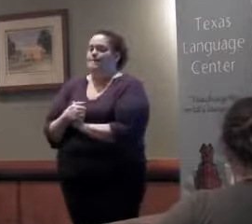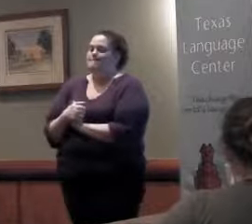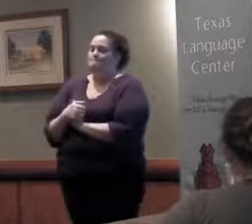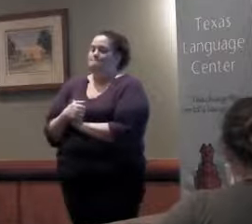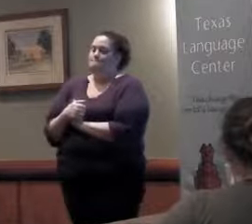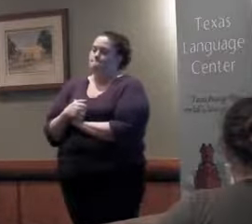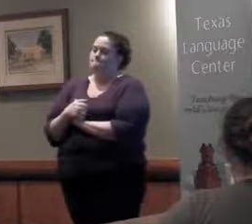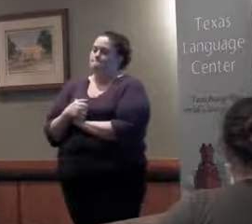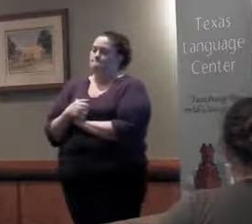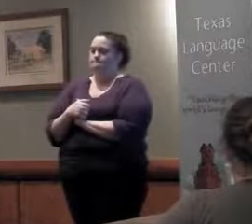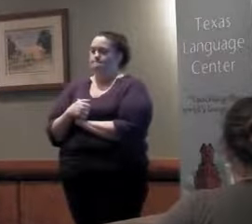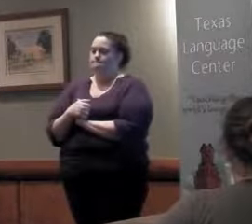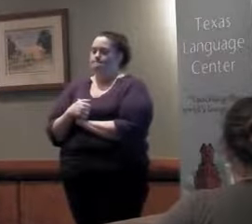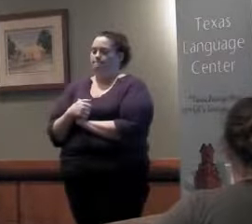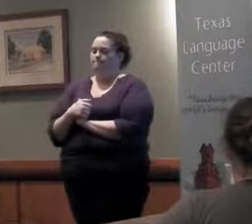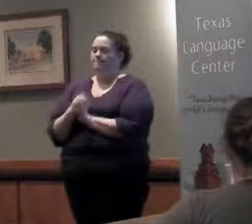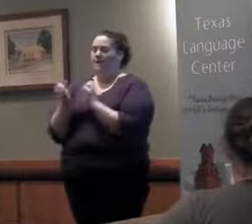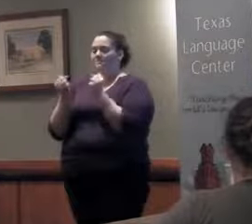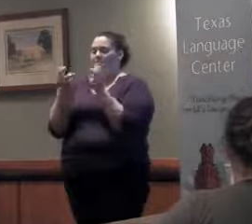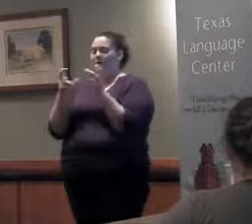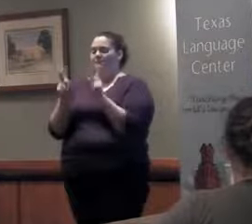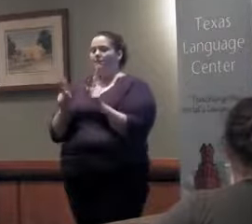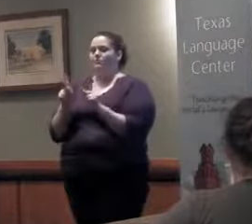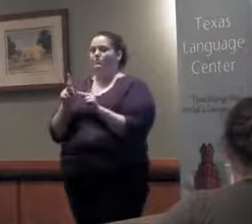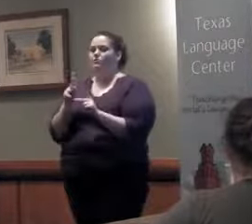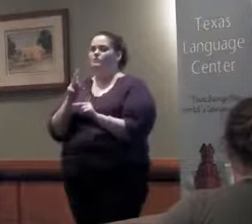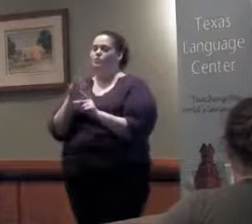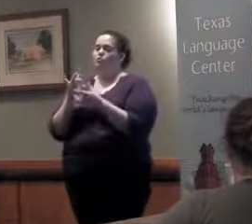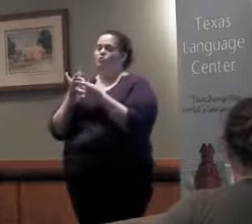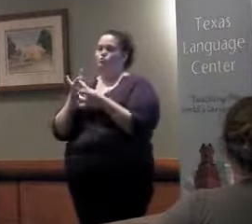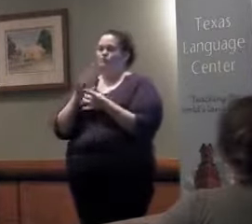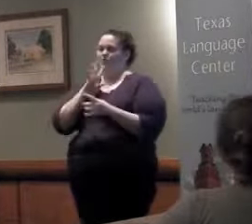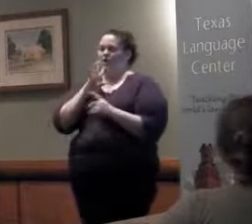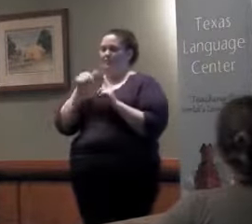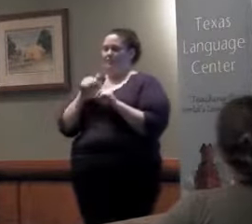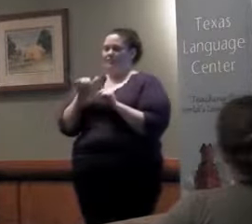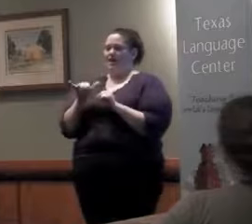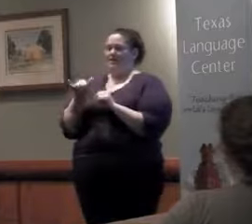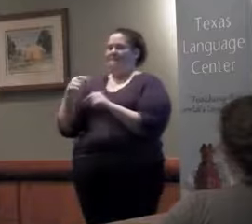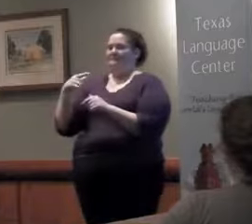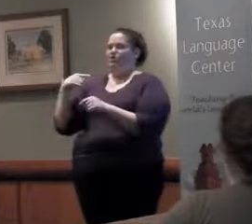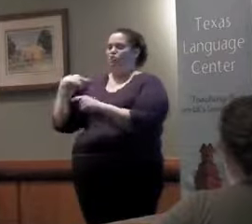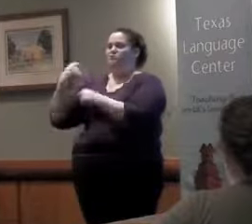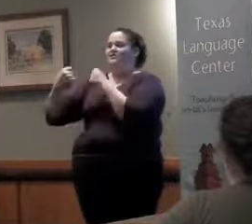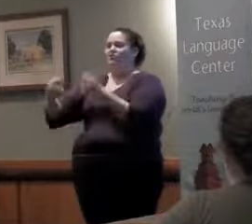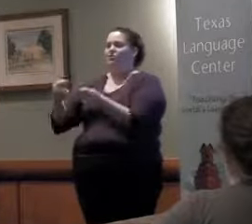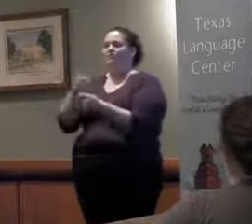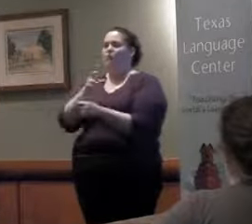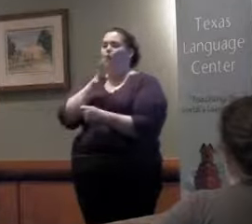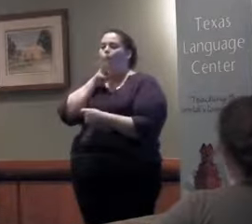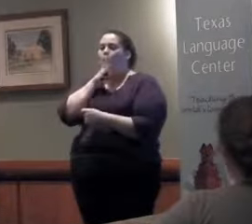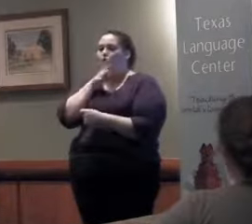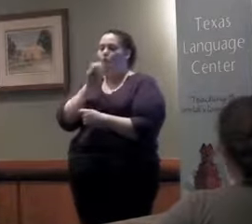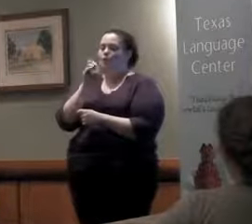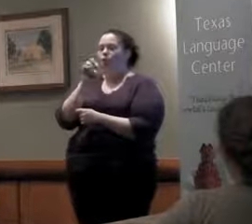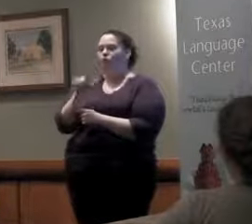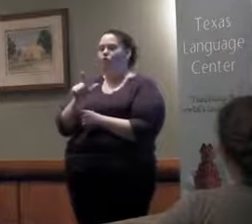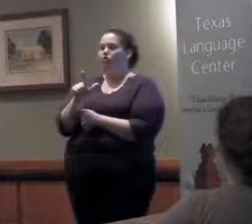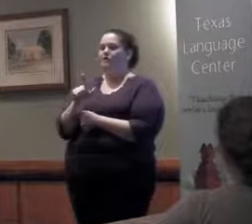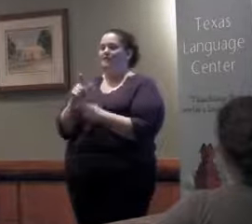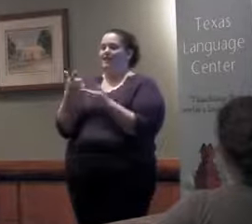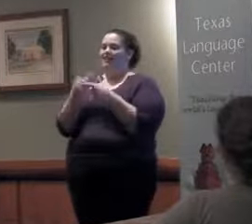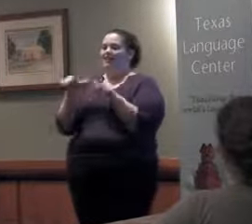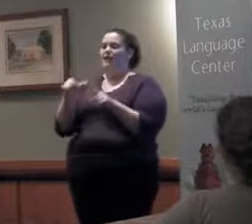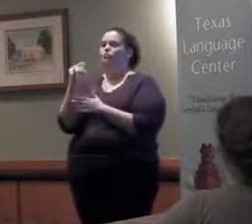Lots of people refer to these types of oral narrative traditions as language art. There are various aspects of language